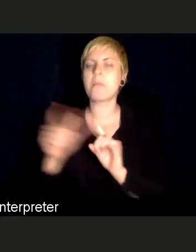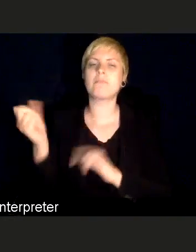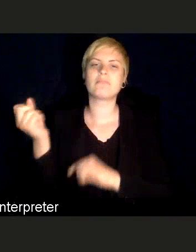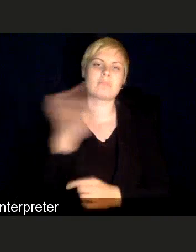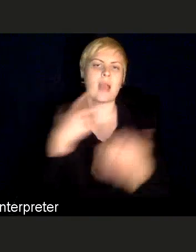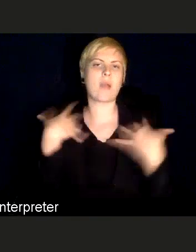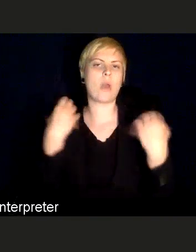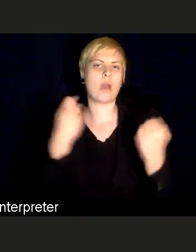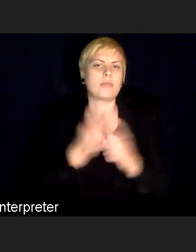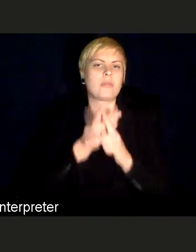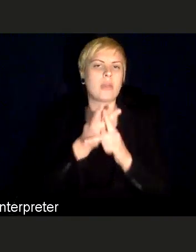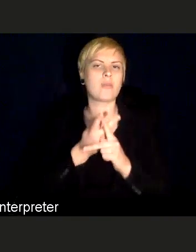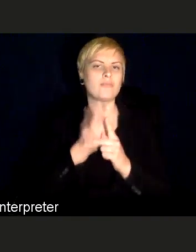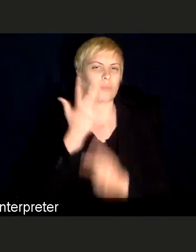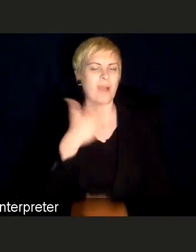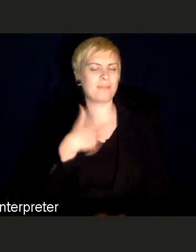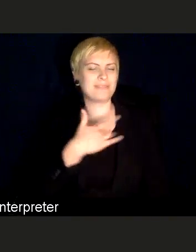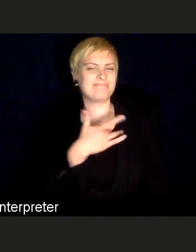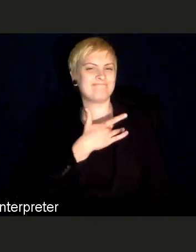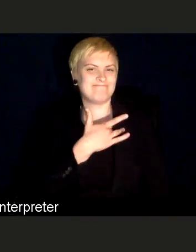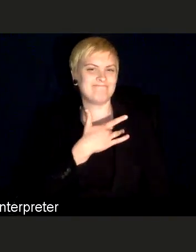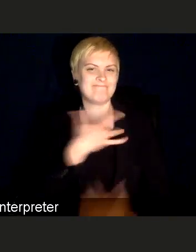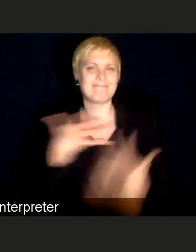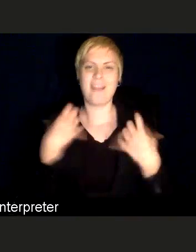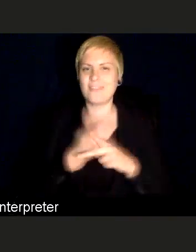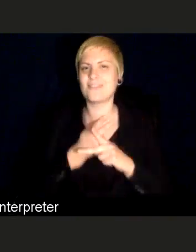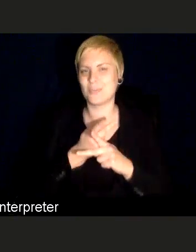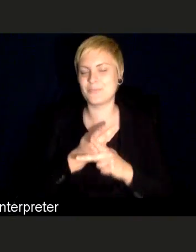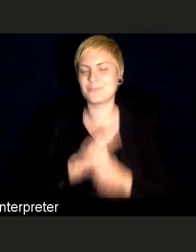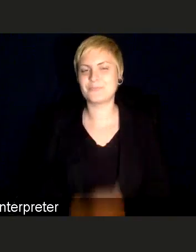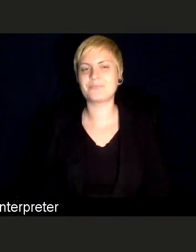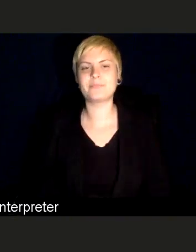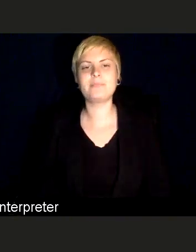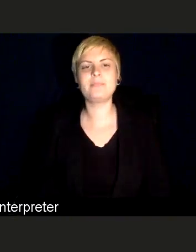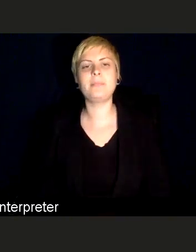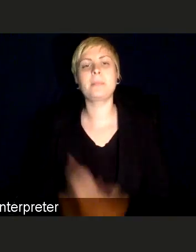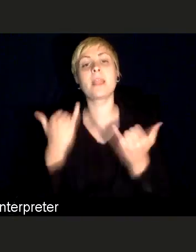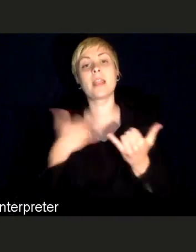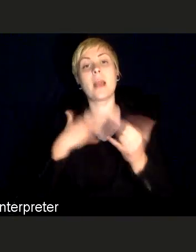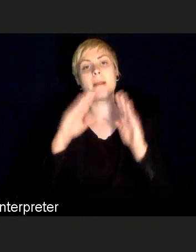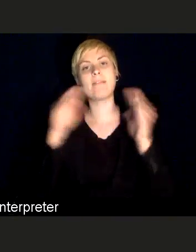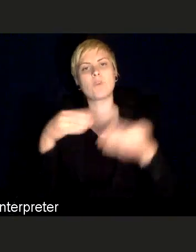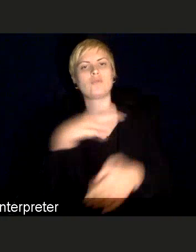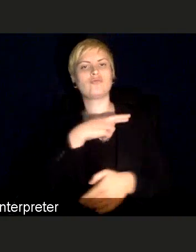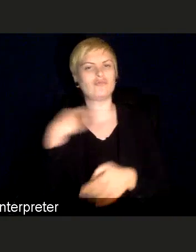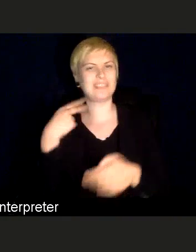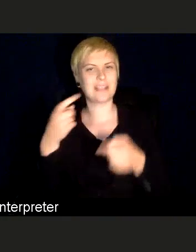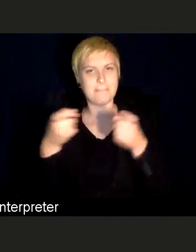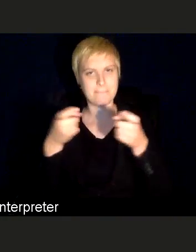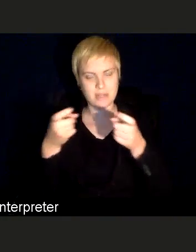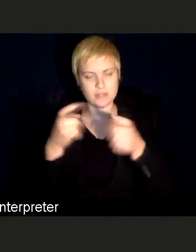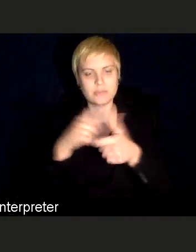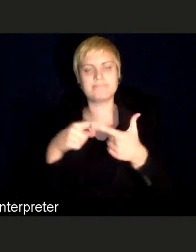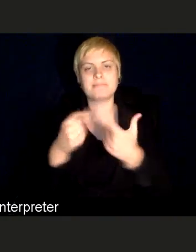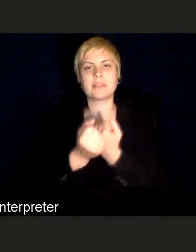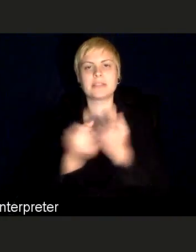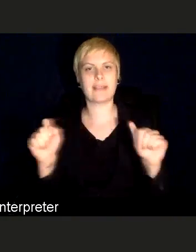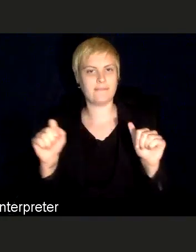healthcare because my heart has always lived in healthcare. And now my focus is in risk management, safety,